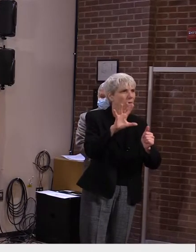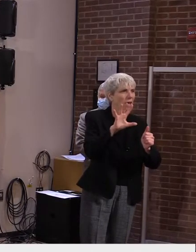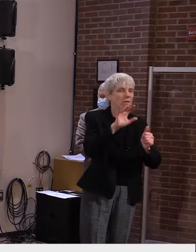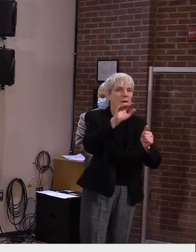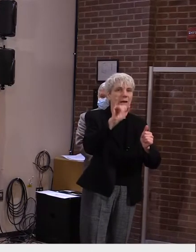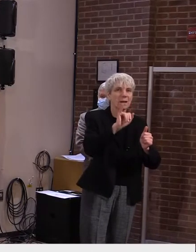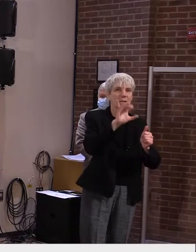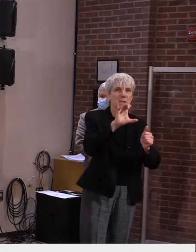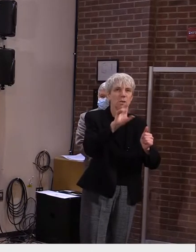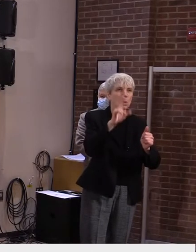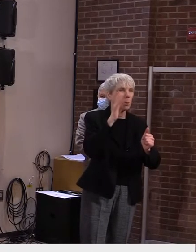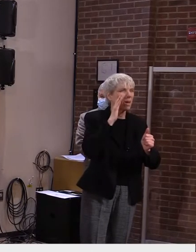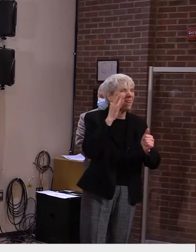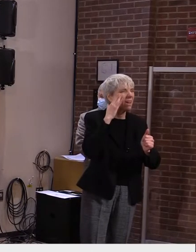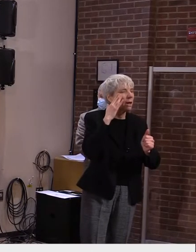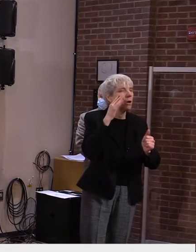beds.